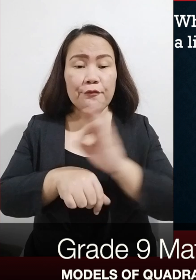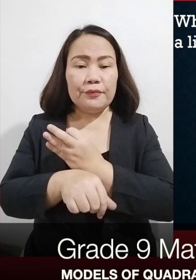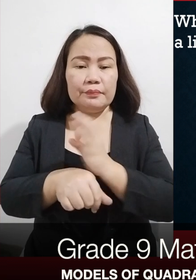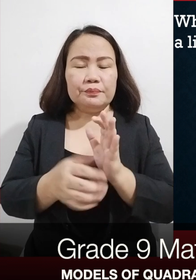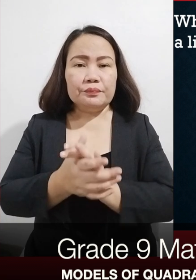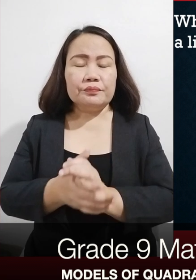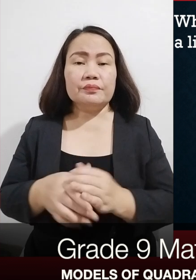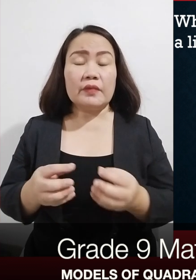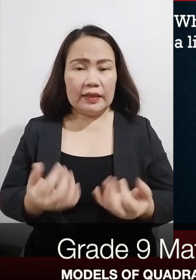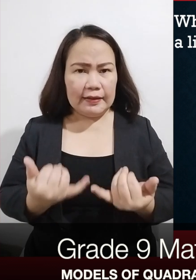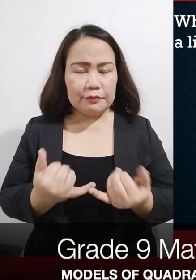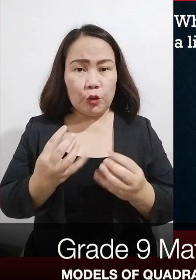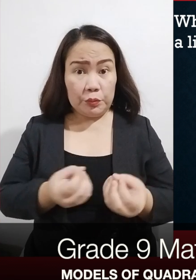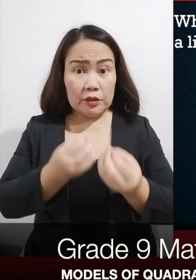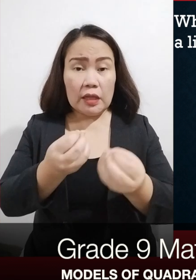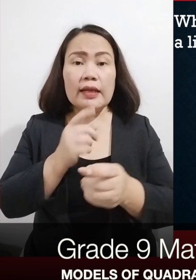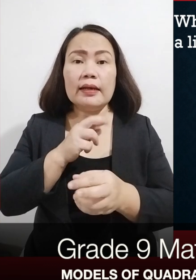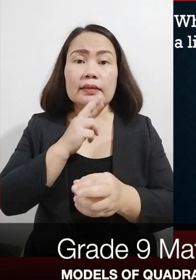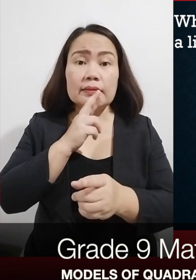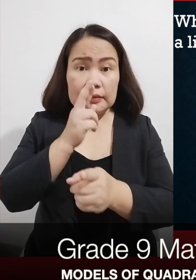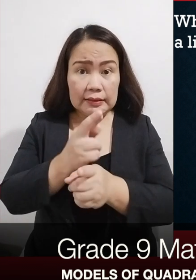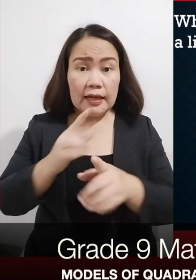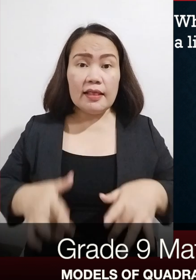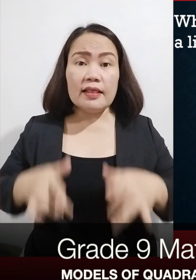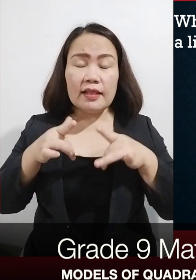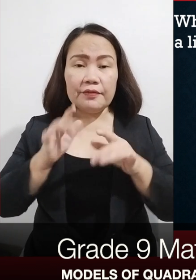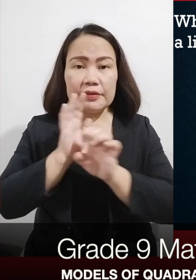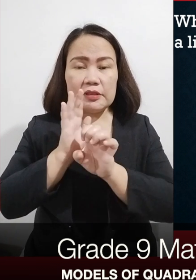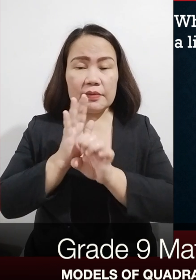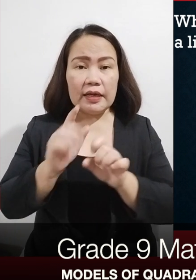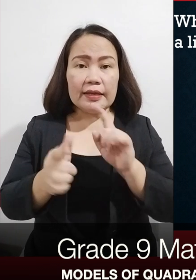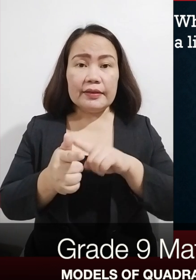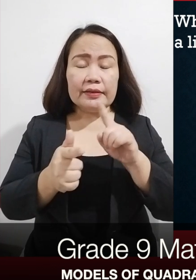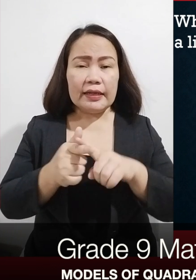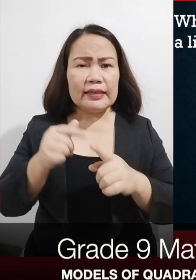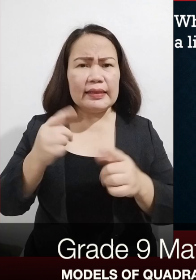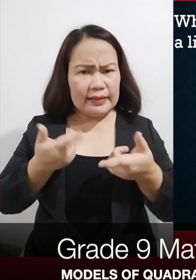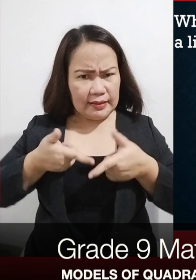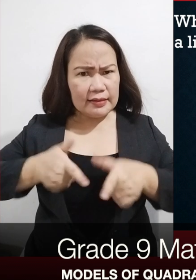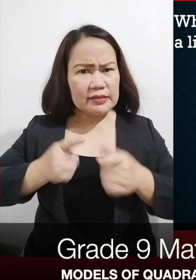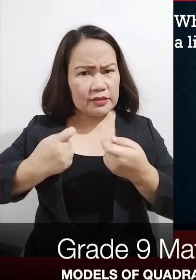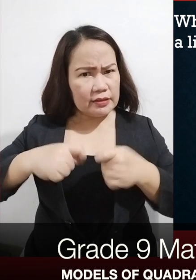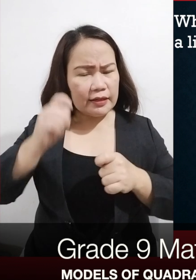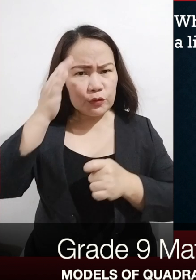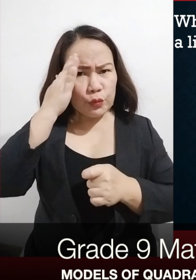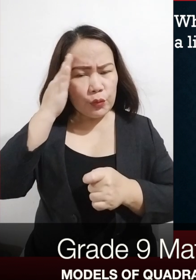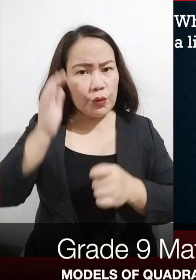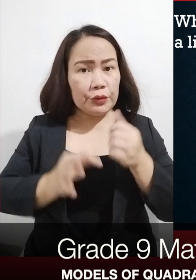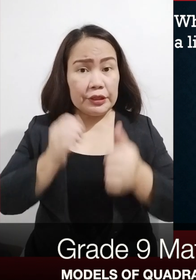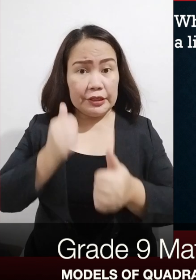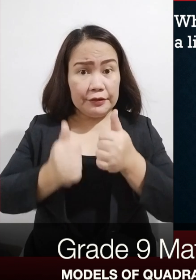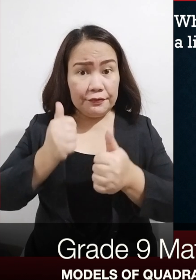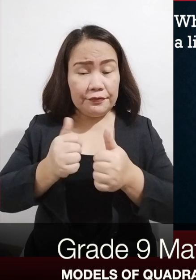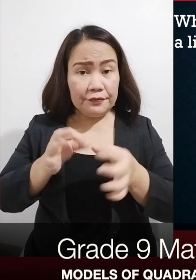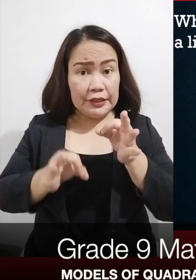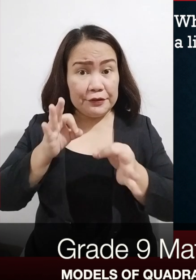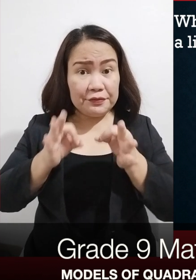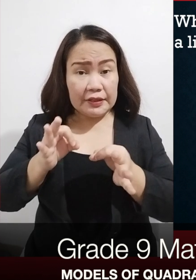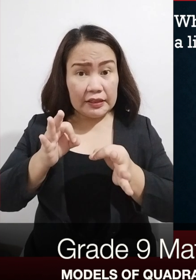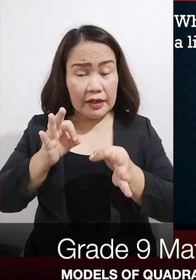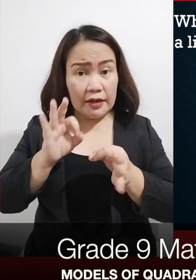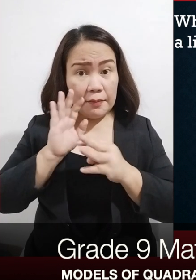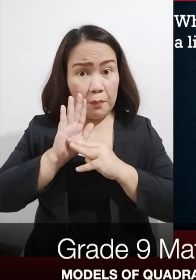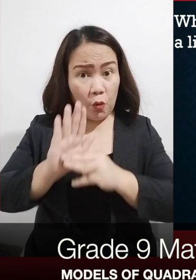a real-life models, examples, and then identify natin. Let us try to identify if the given